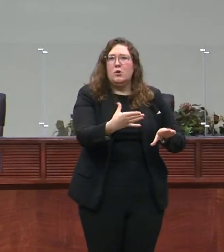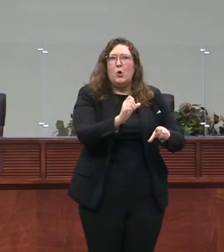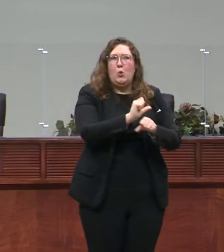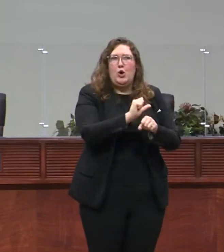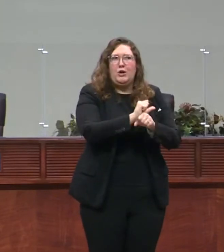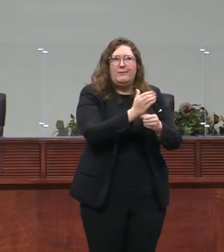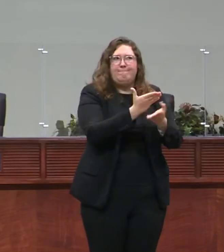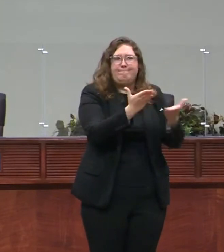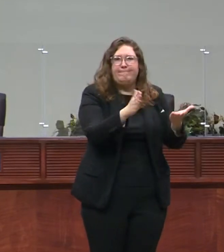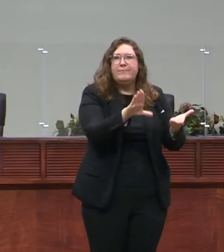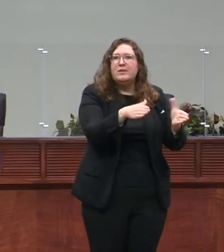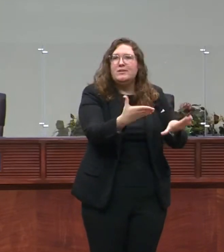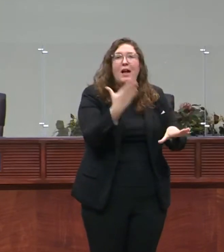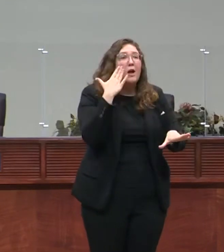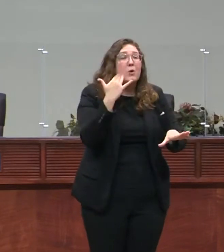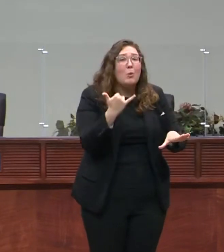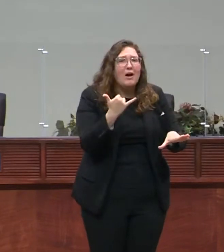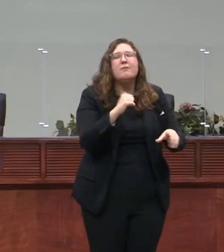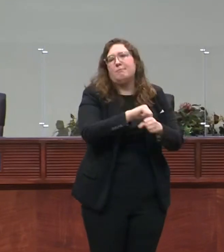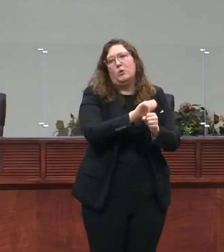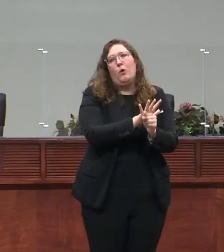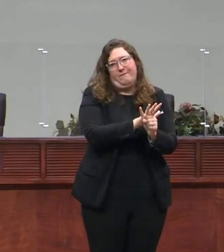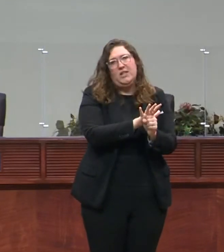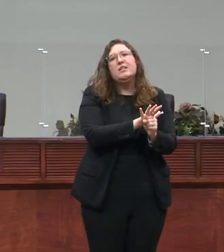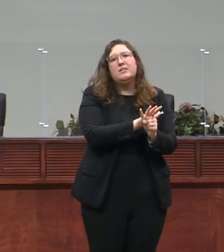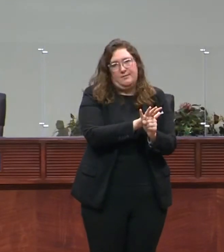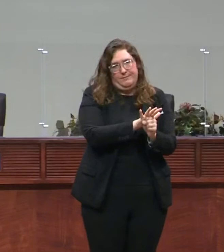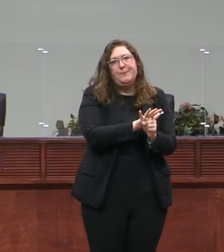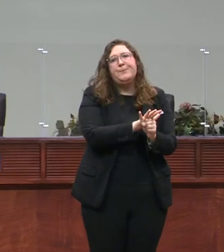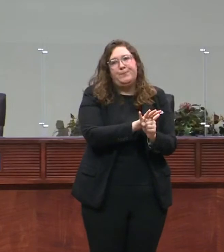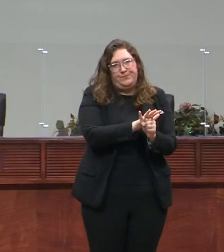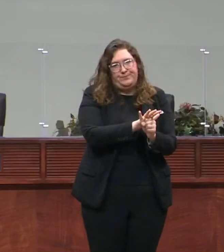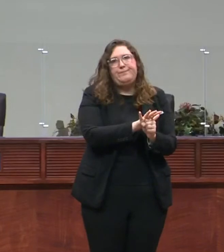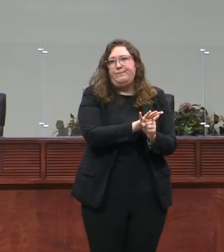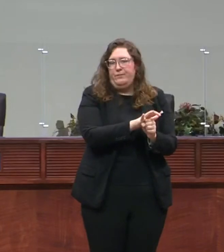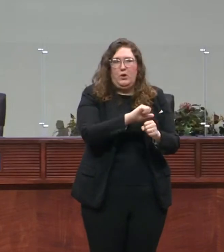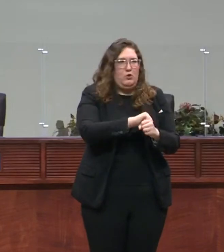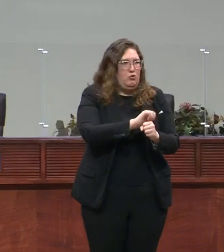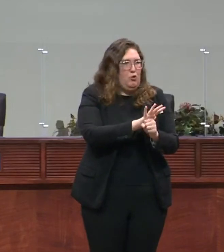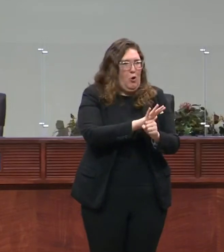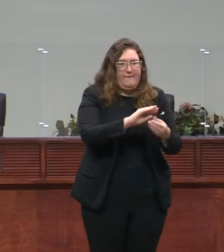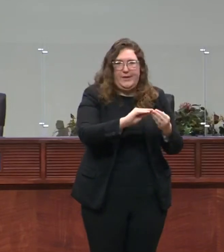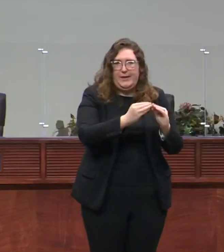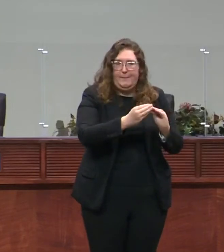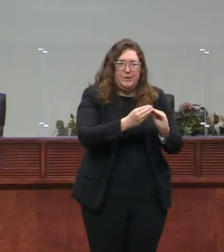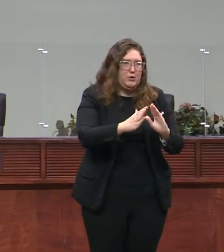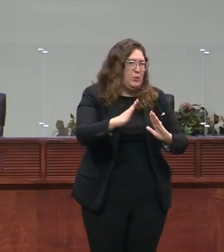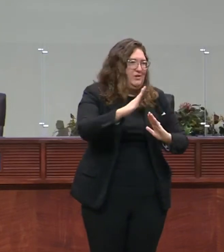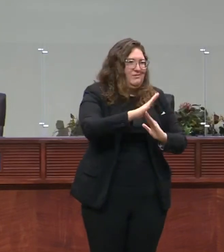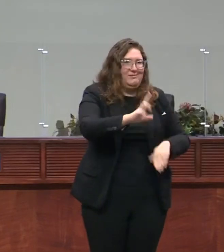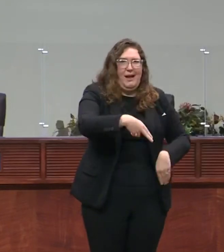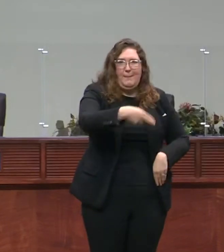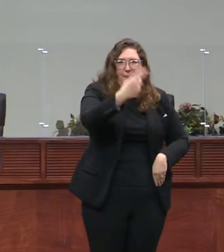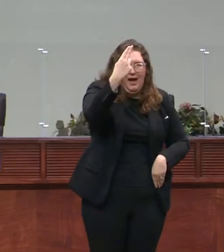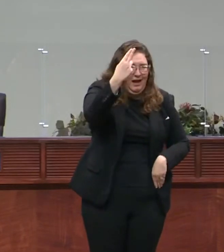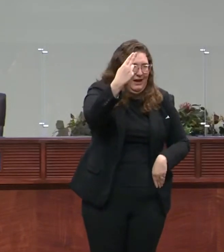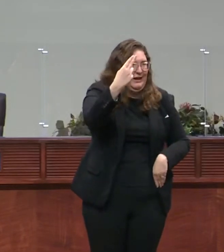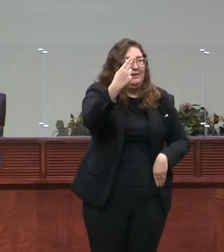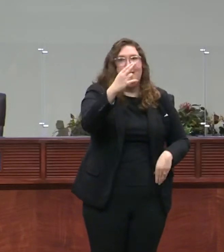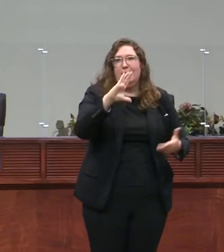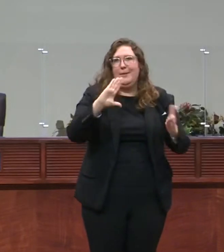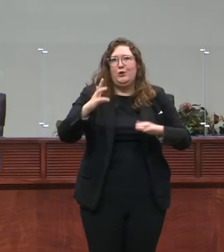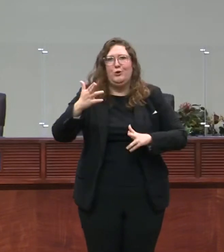COVID-related illnesses. It outpaced any other category, those dying feloniously through gunfire,